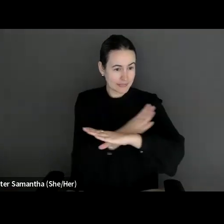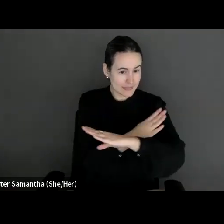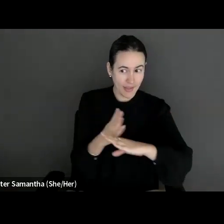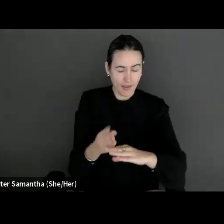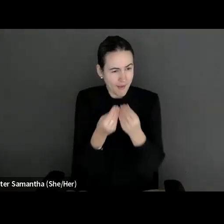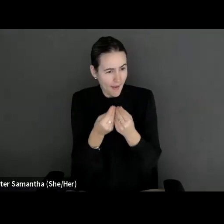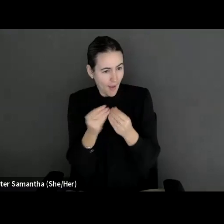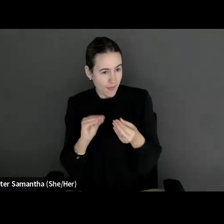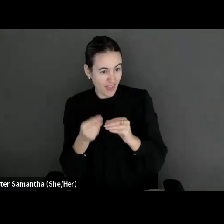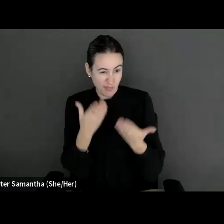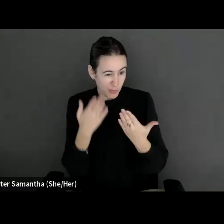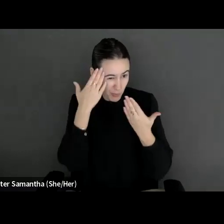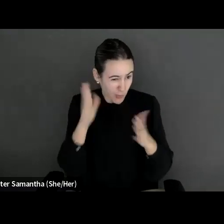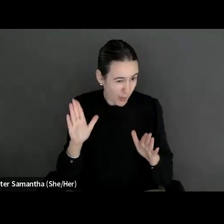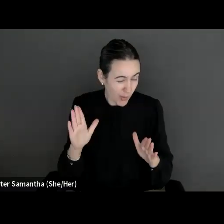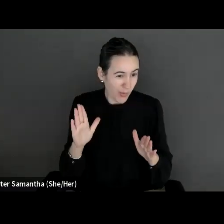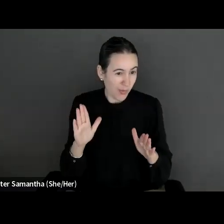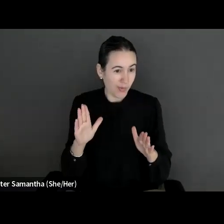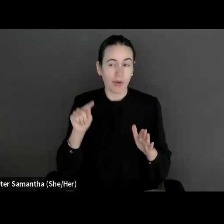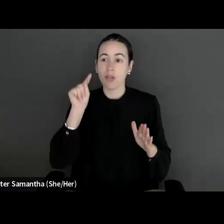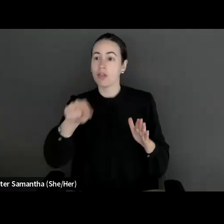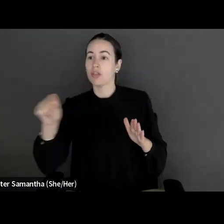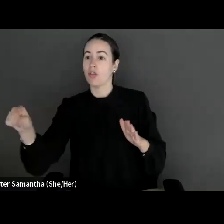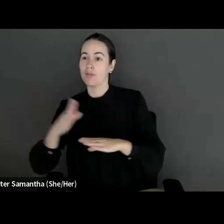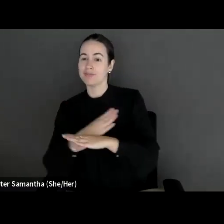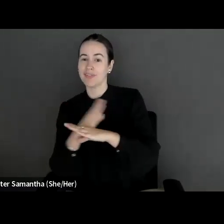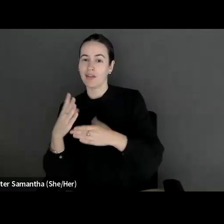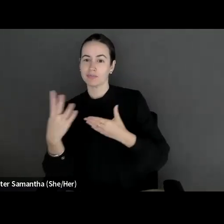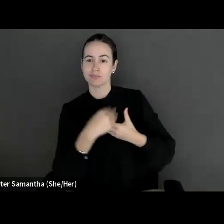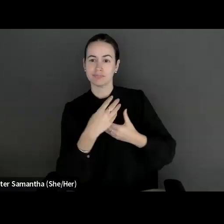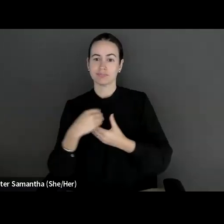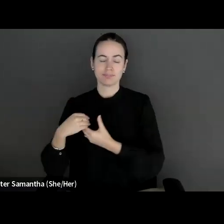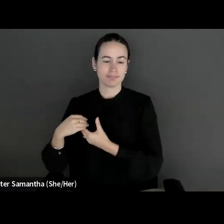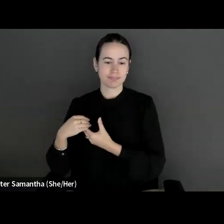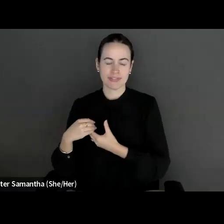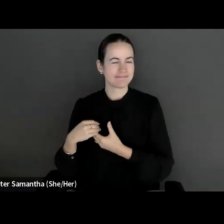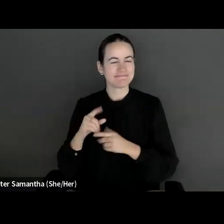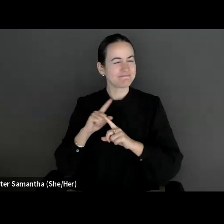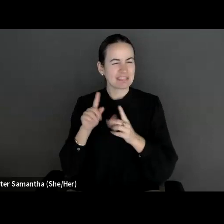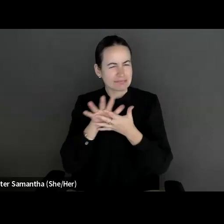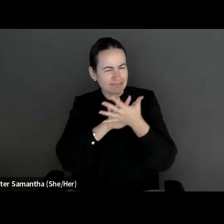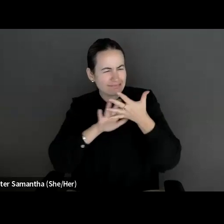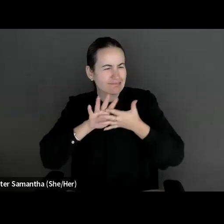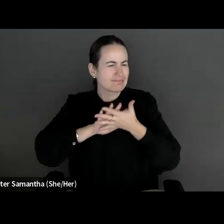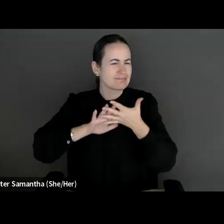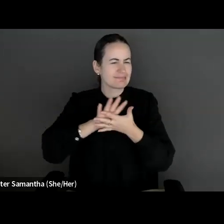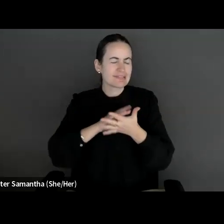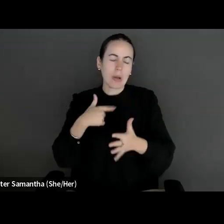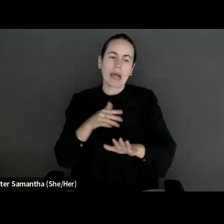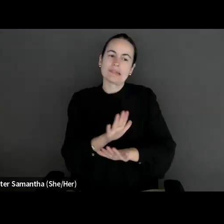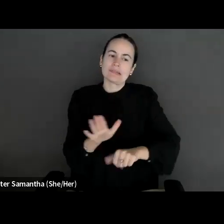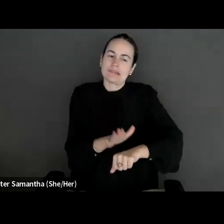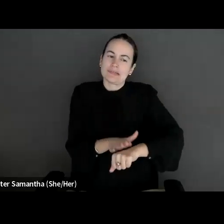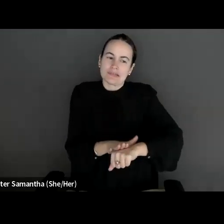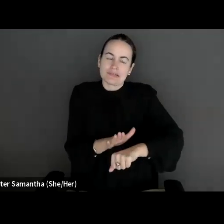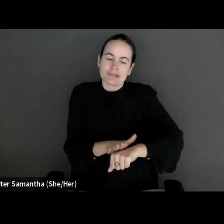of using other scales as your source of test construct is probably unclear, and therefore I caution against that unless there's